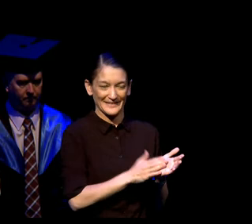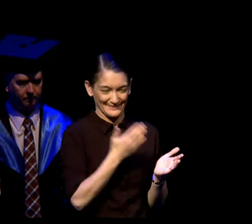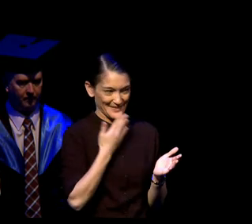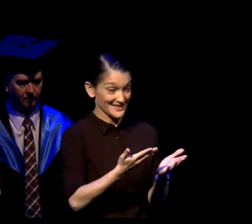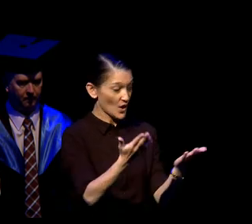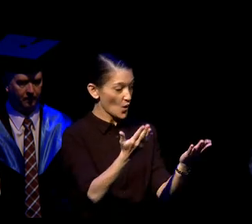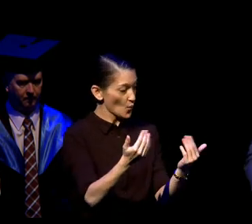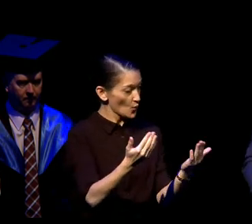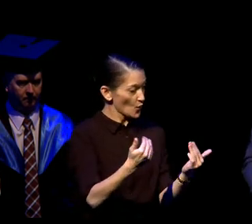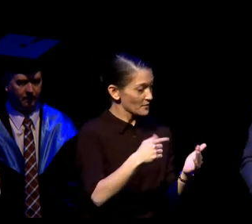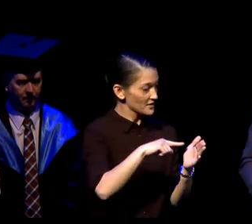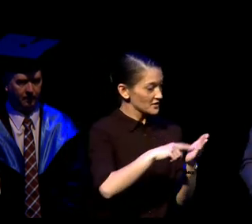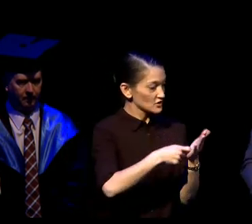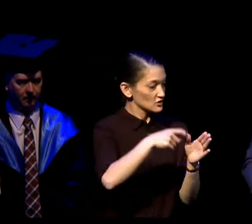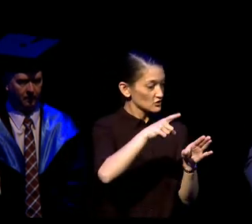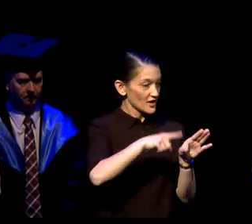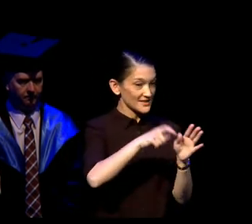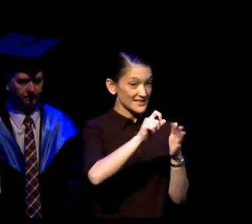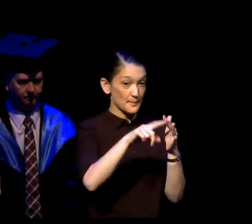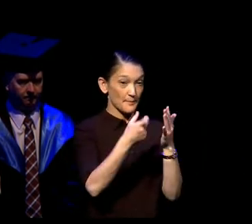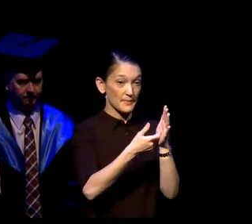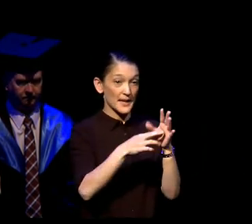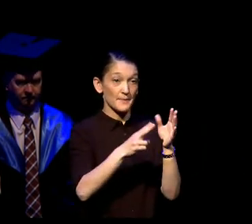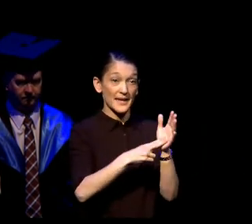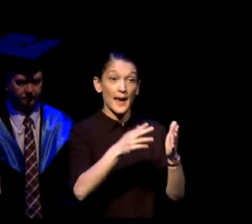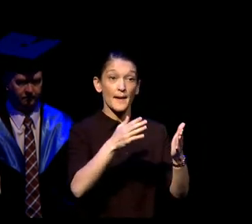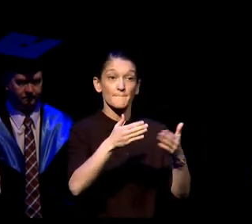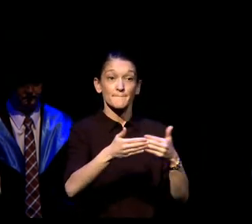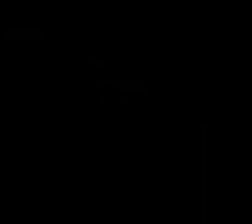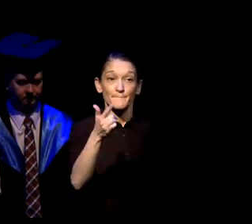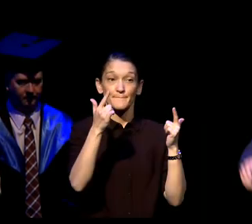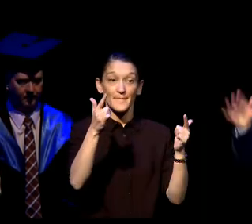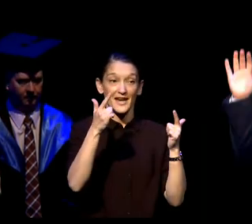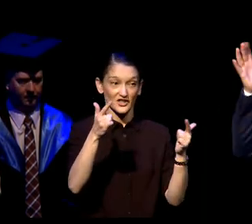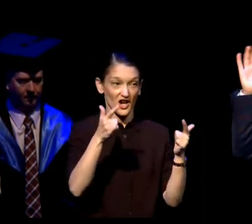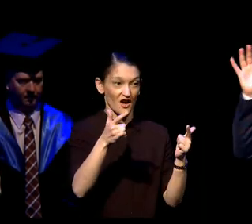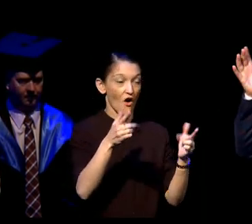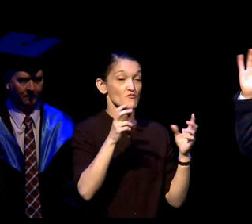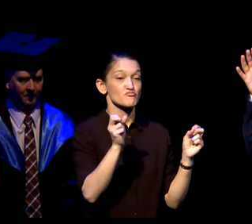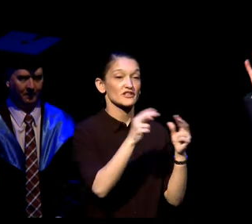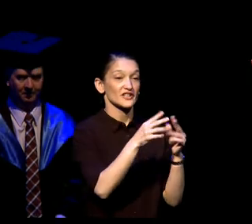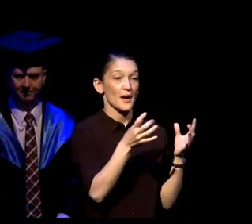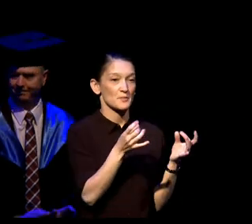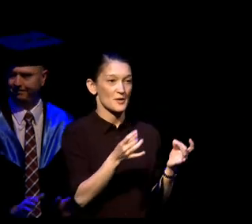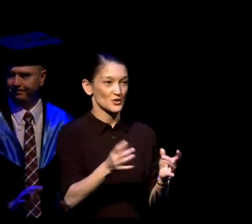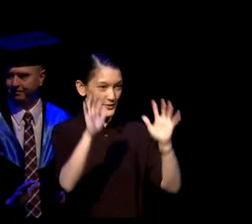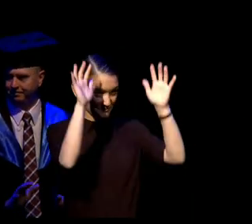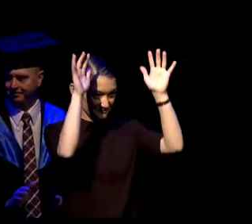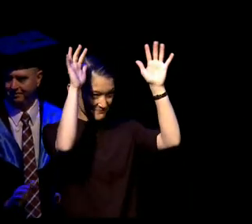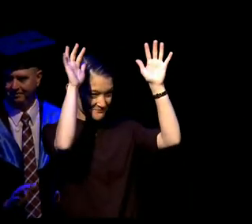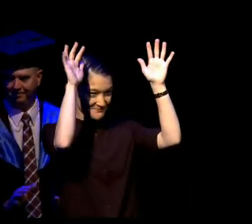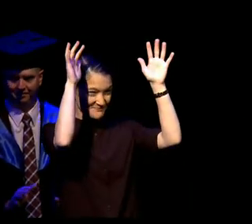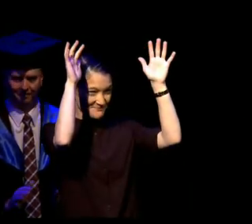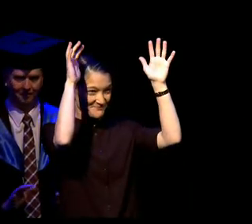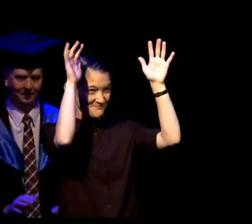Please welcome Tracy Pearman, Manager of Bridging and Preparatory, to present the first awards.